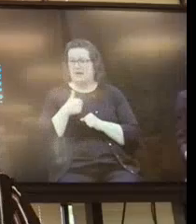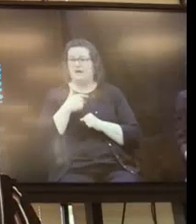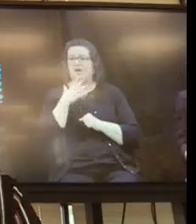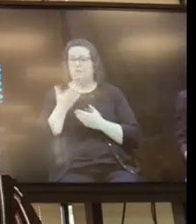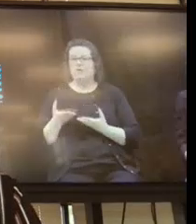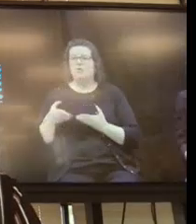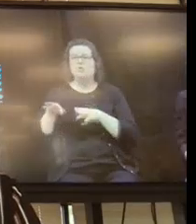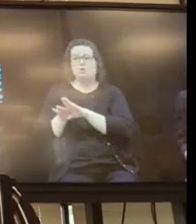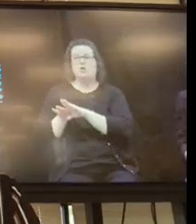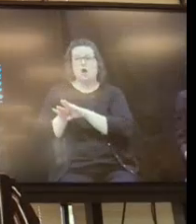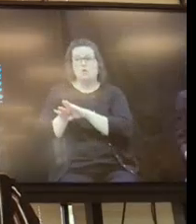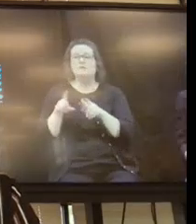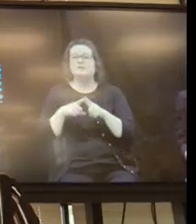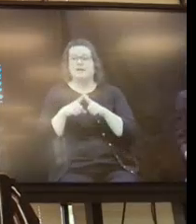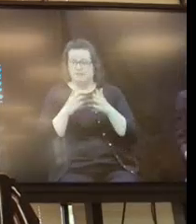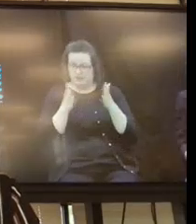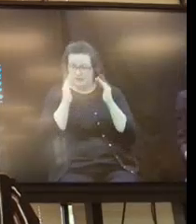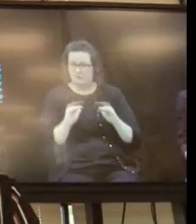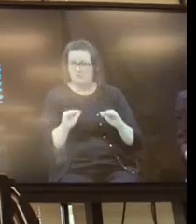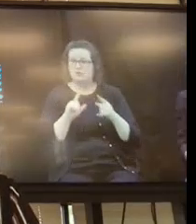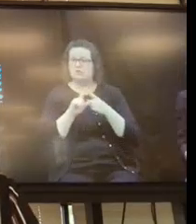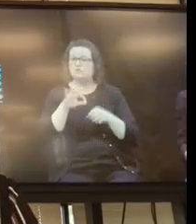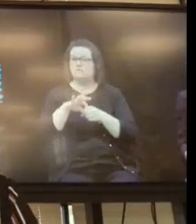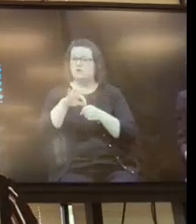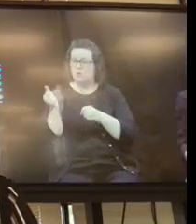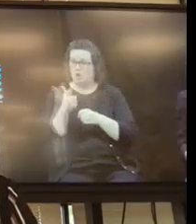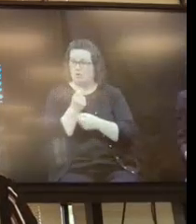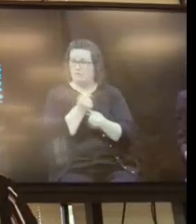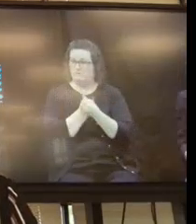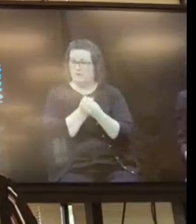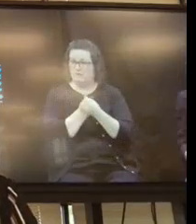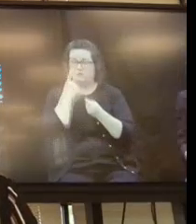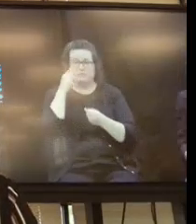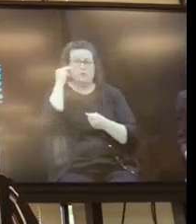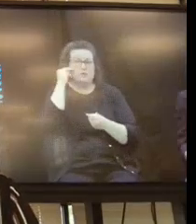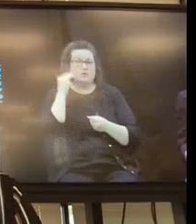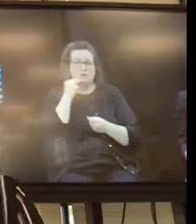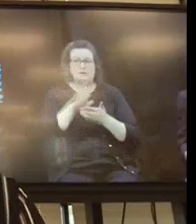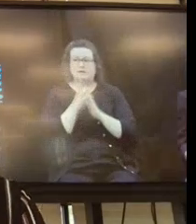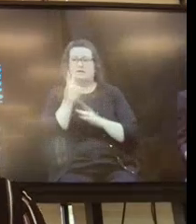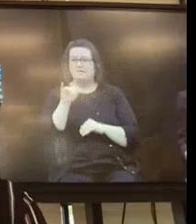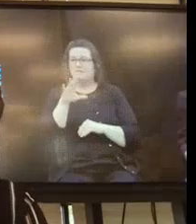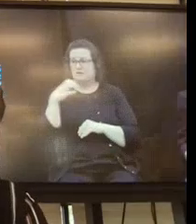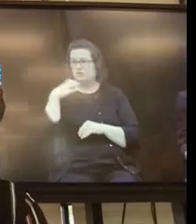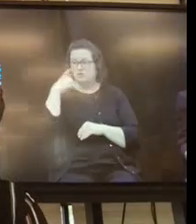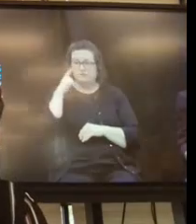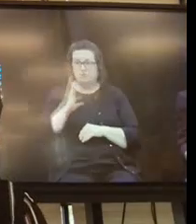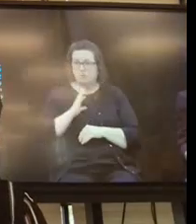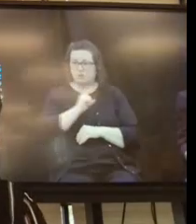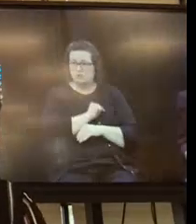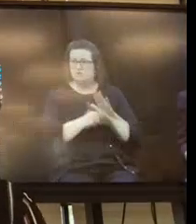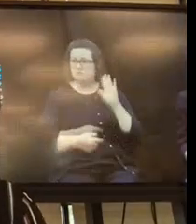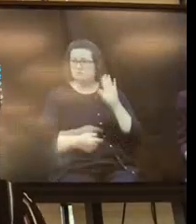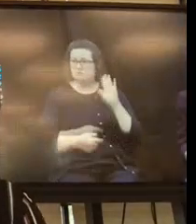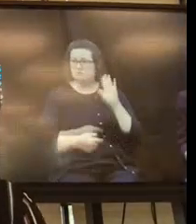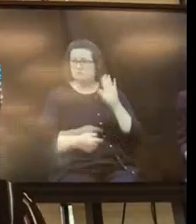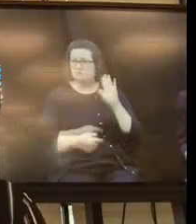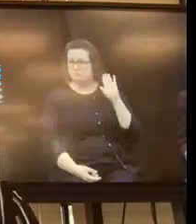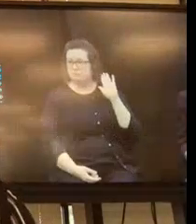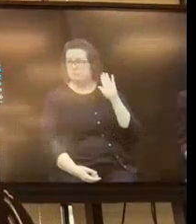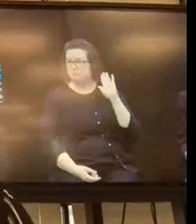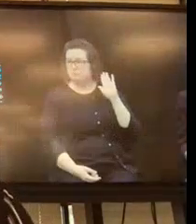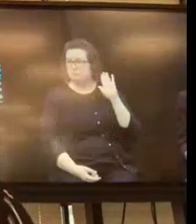to nominations and proceed directly to the vote. All in favor of Ms. Mickey White being vice chair of the Board of Trustees, please raise your hand. And